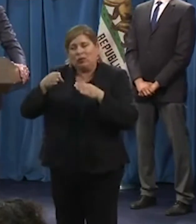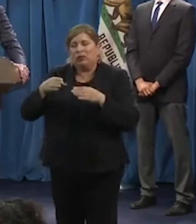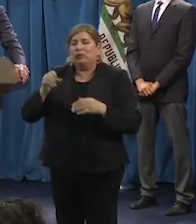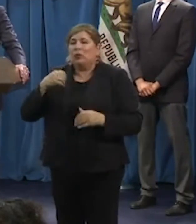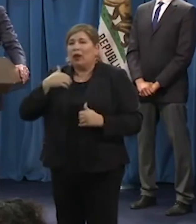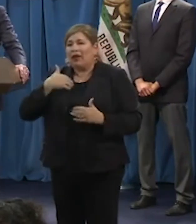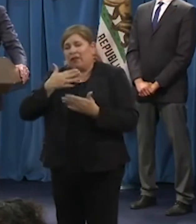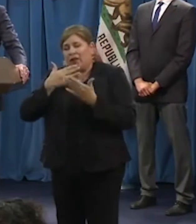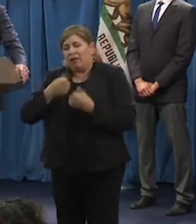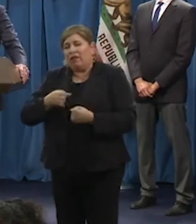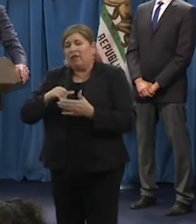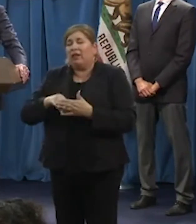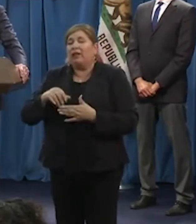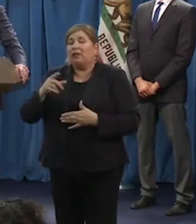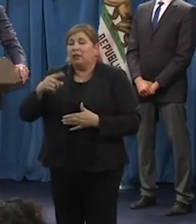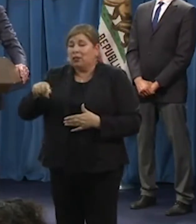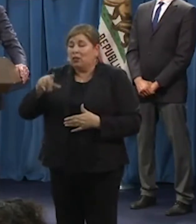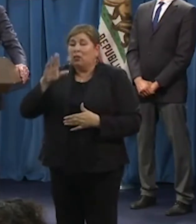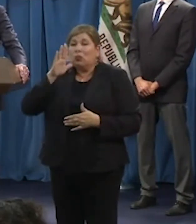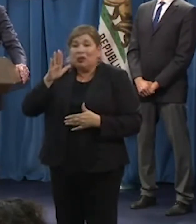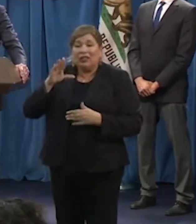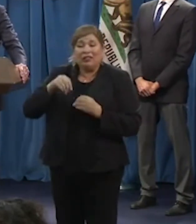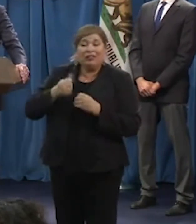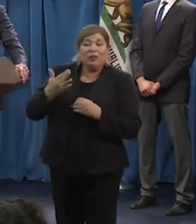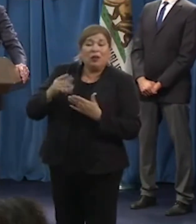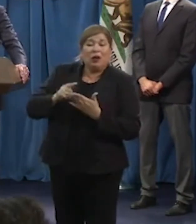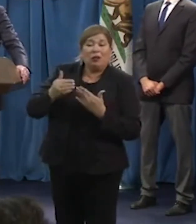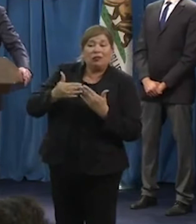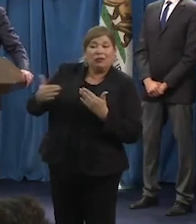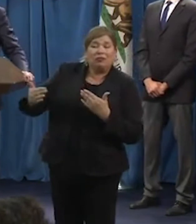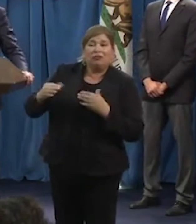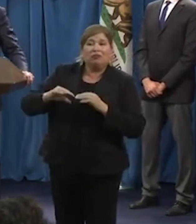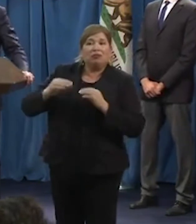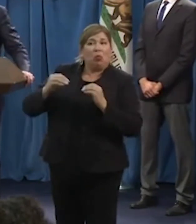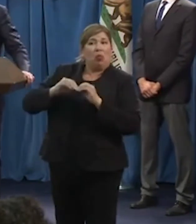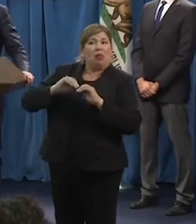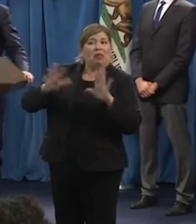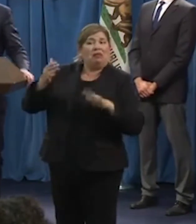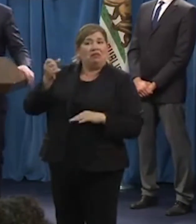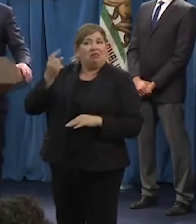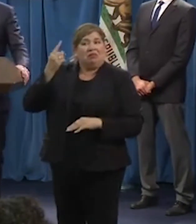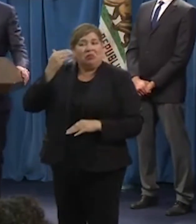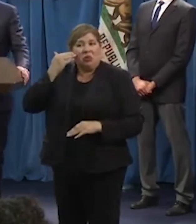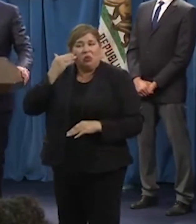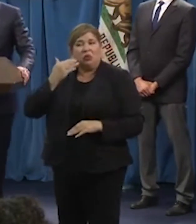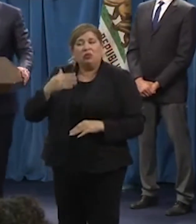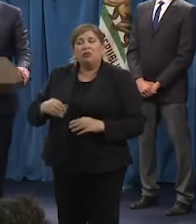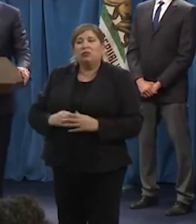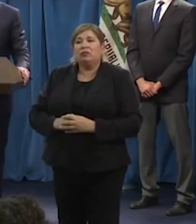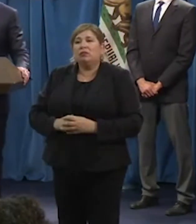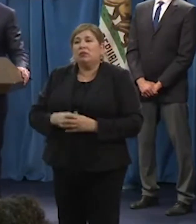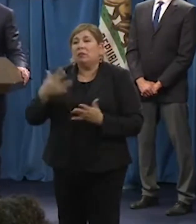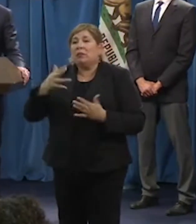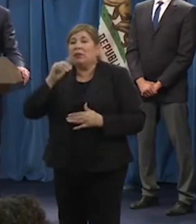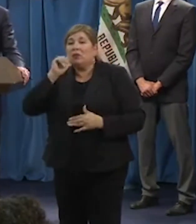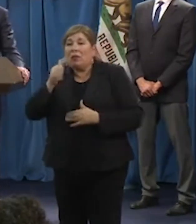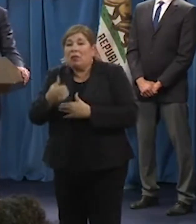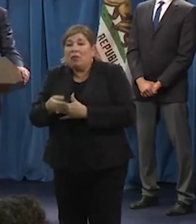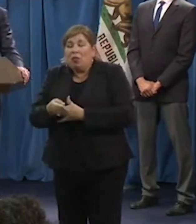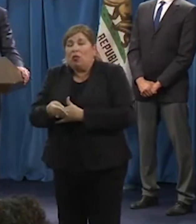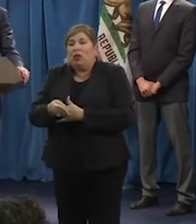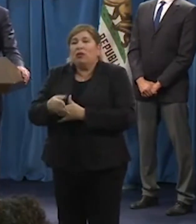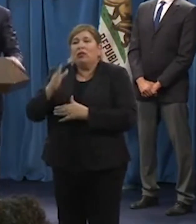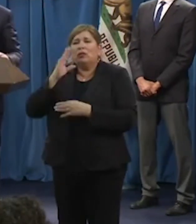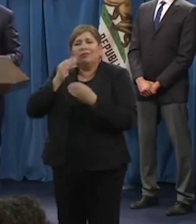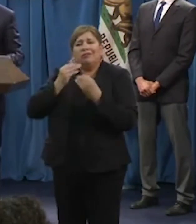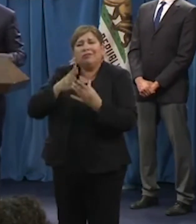will have clarity within the next number of hours, perhaps as early or as late, rather, as tomorrow morning,